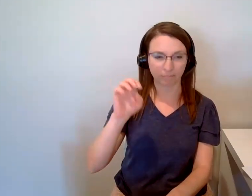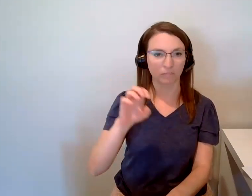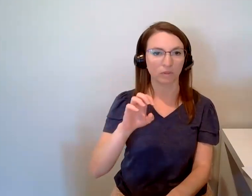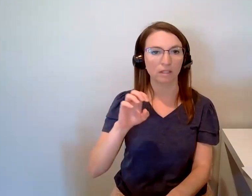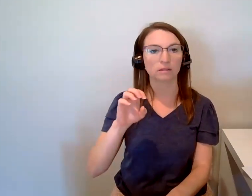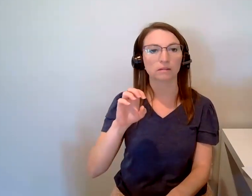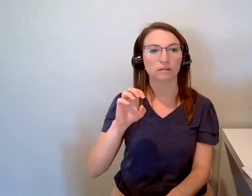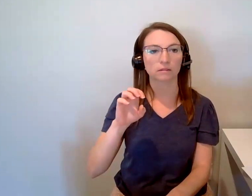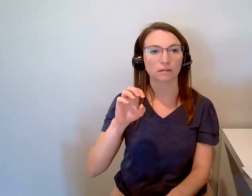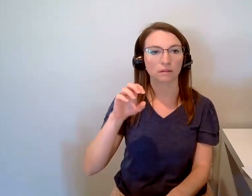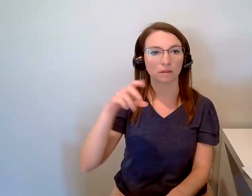Okay.